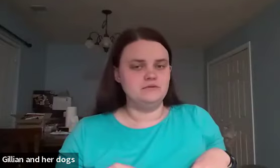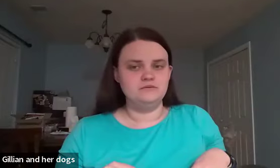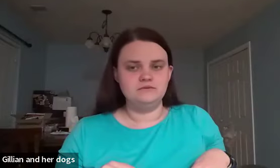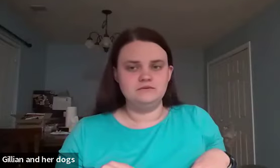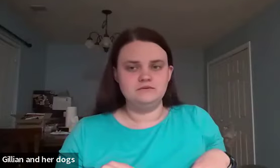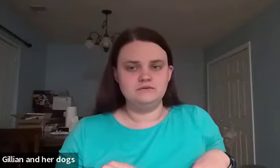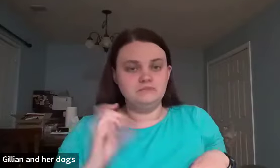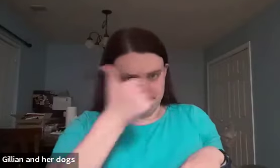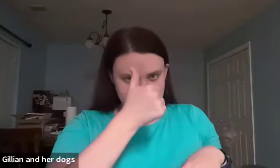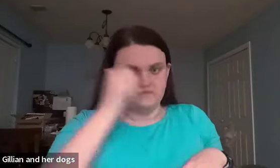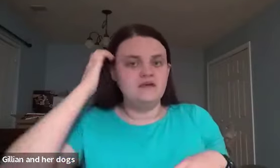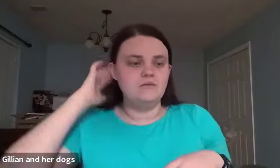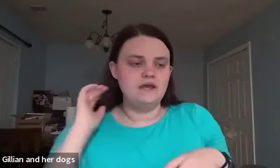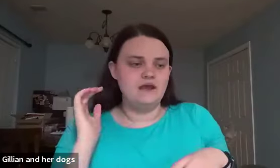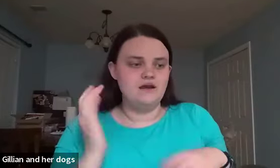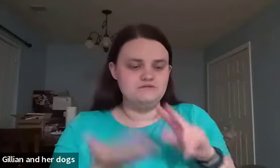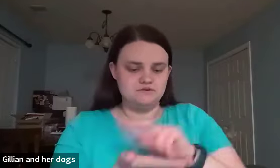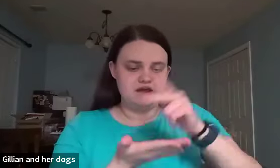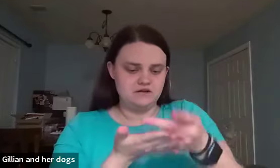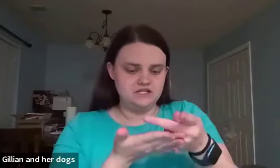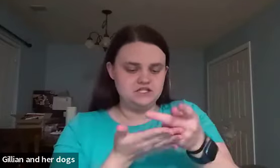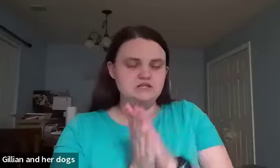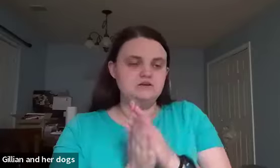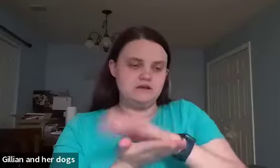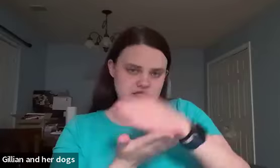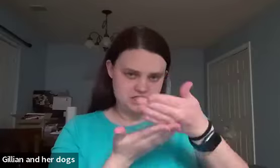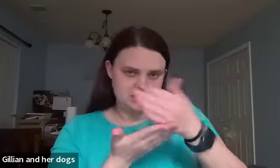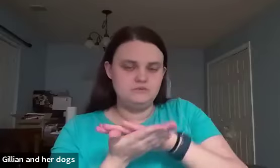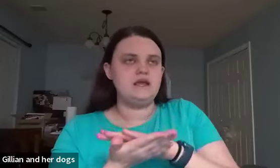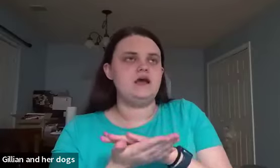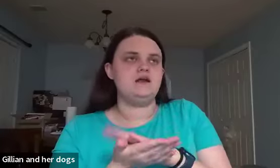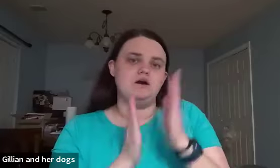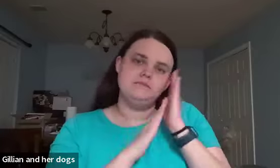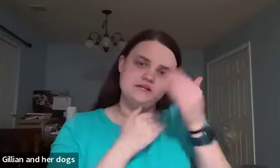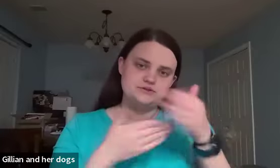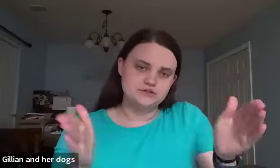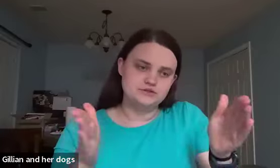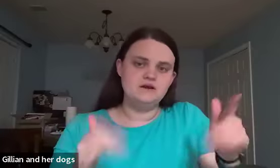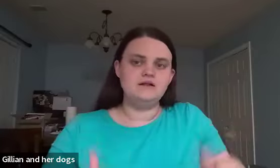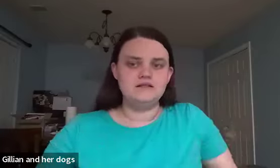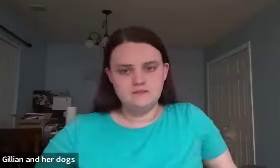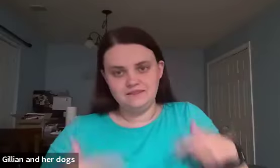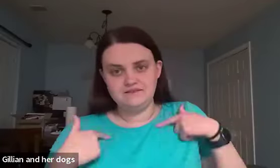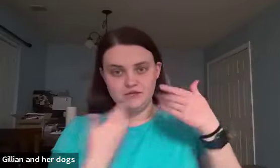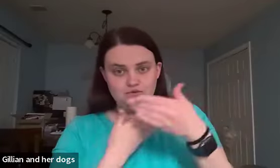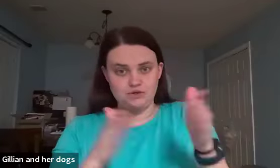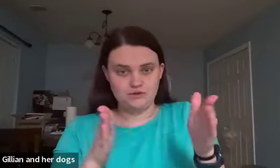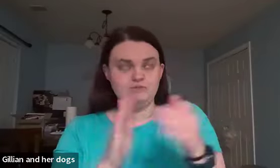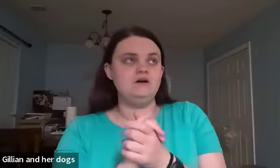So we had our kitchen, we had our bedroom, living room,